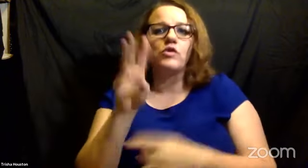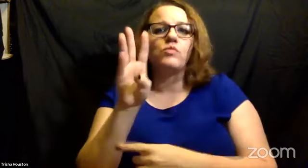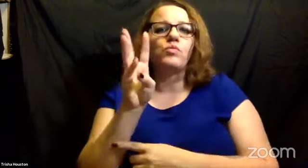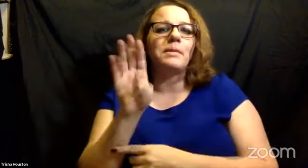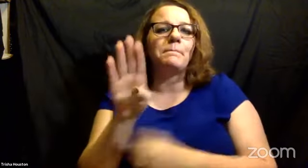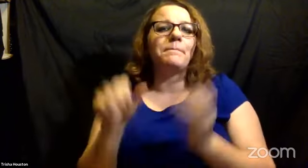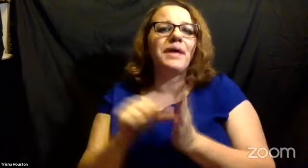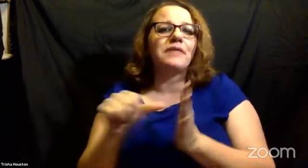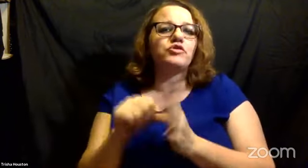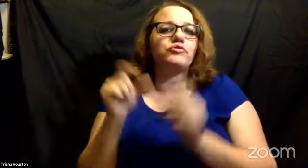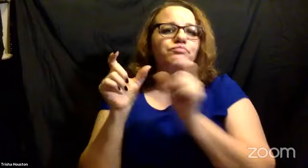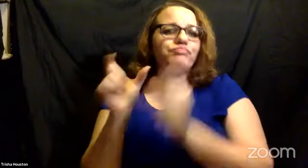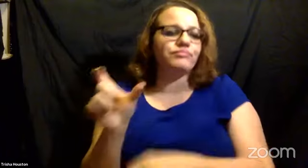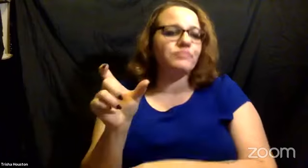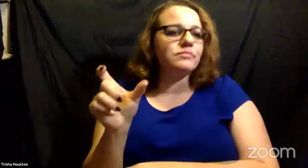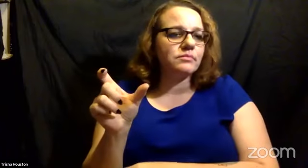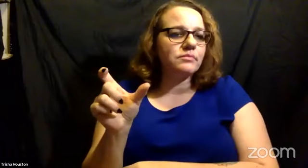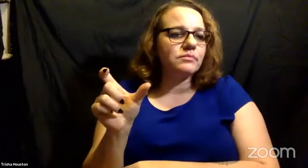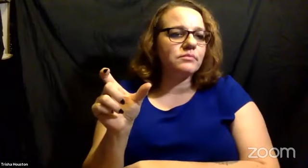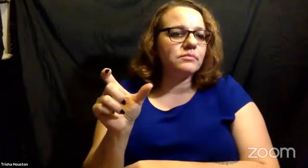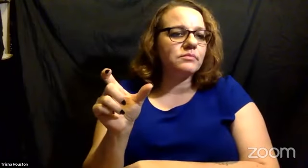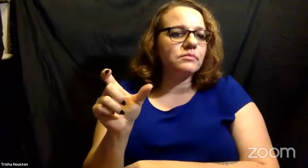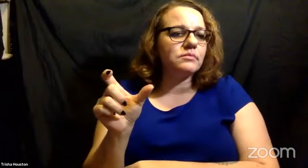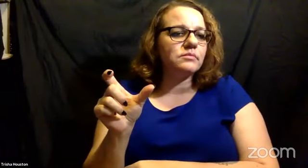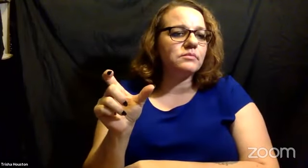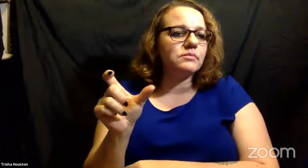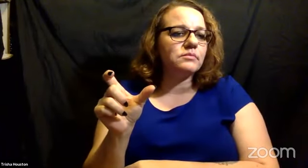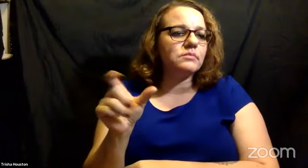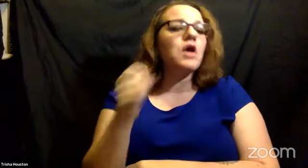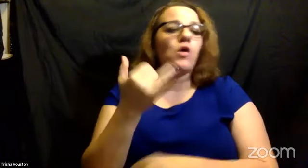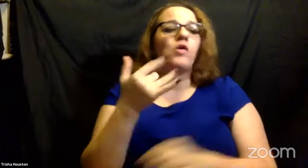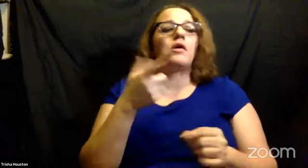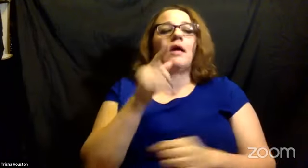link directly to the web page when you click on the flyer.